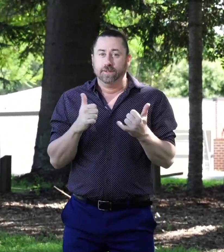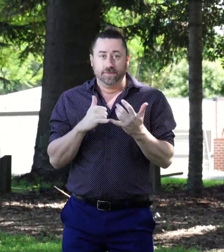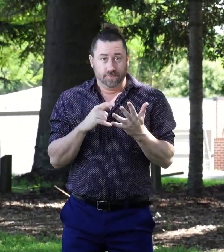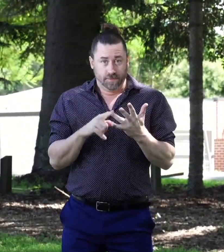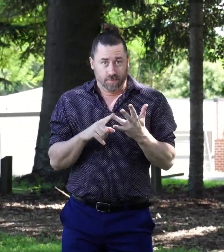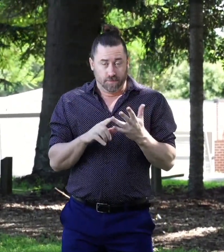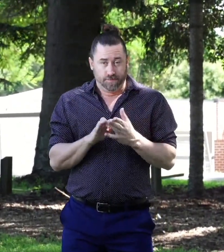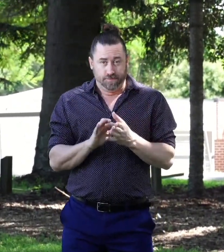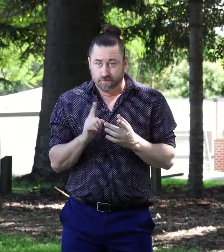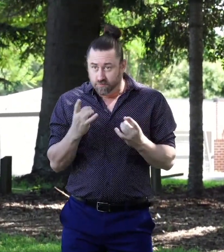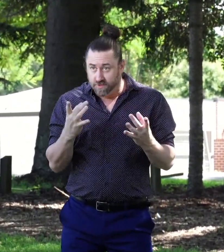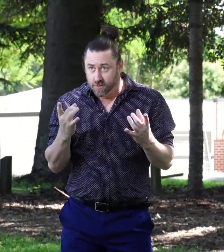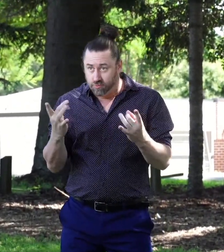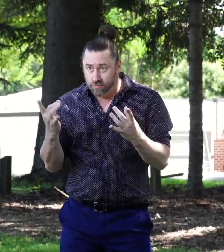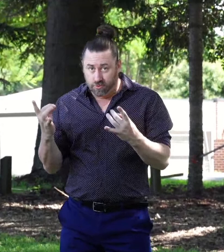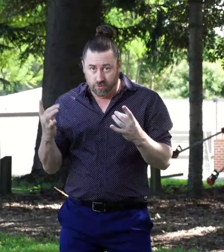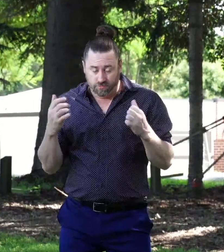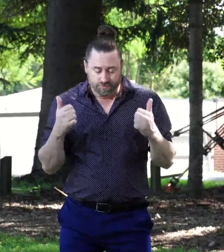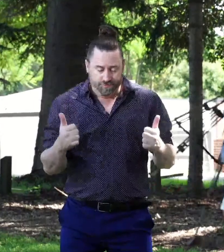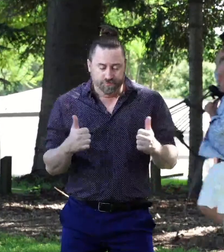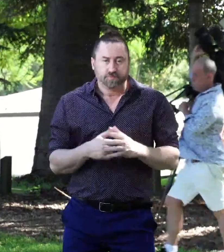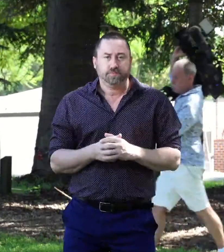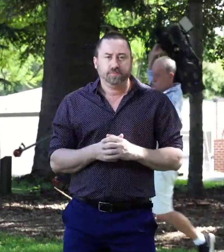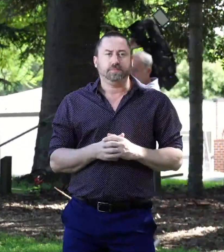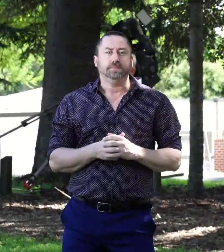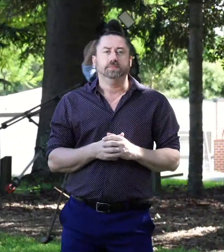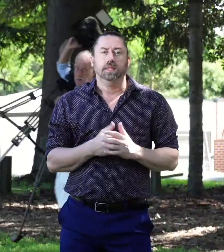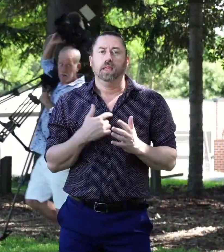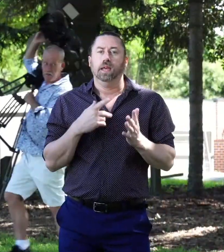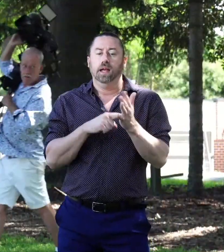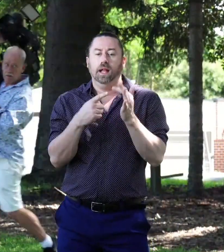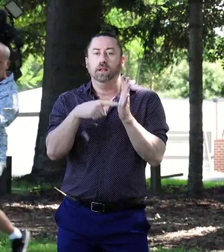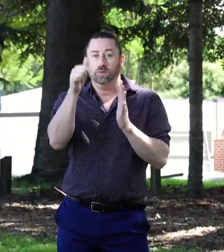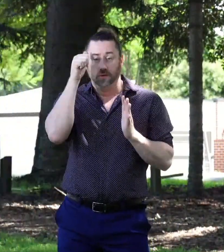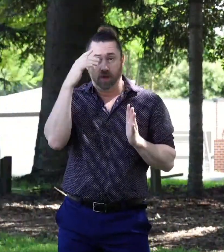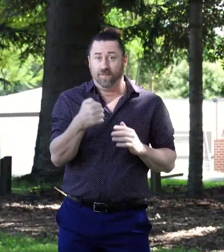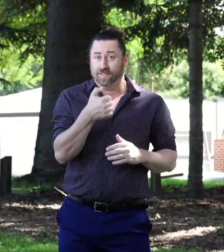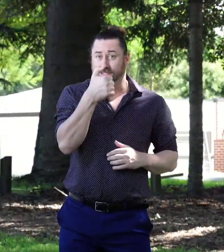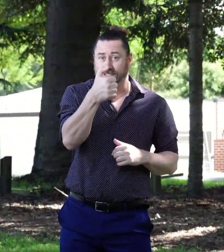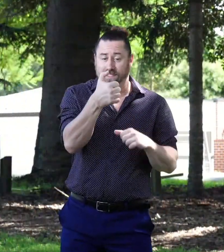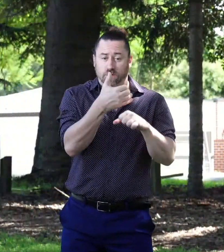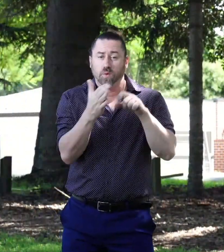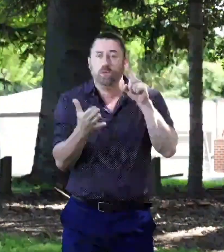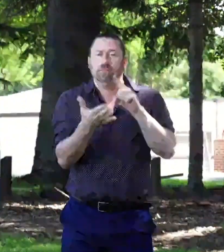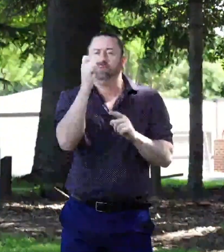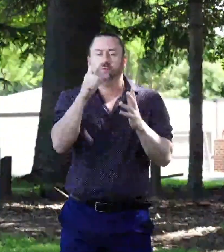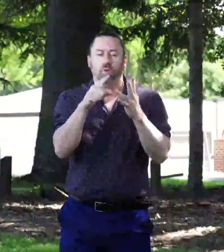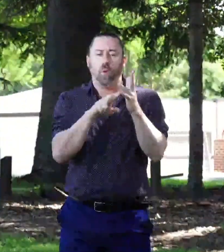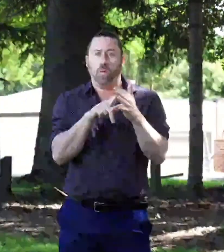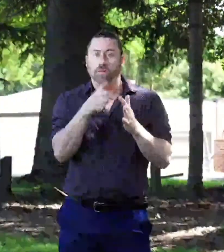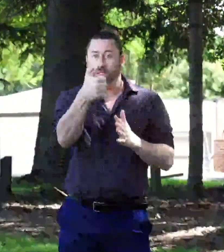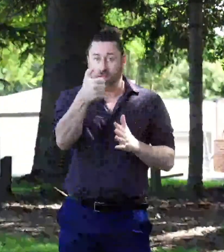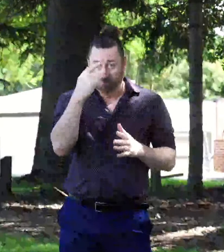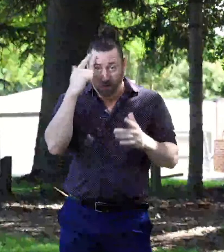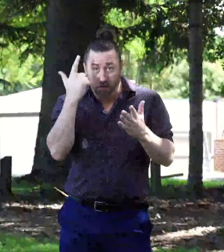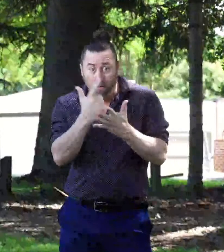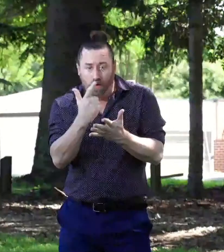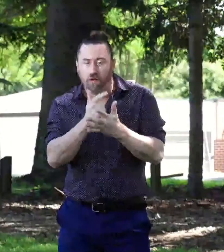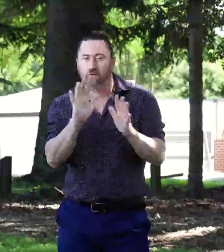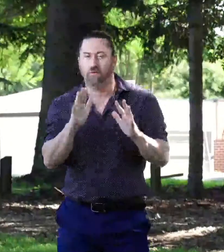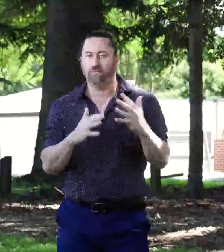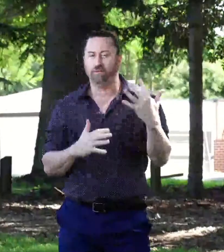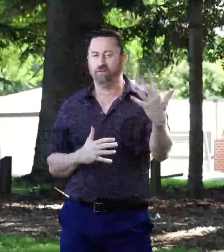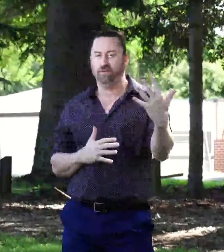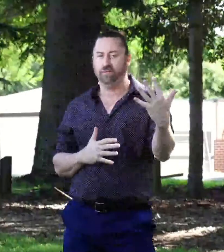Okay. Everyone's right? Thanks. All right, well I can report that we've had 6 new cases overnight. 5 of these are in